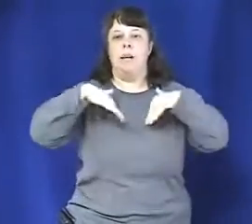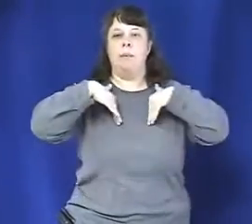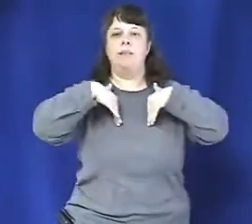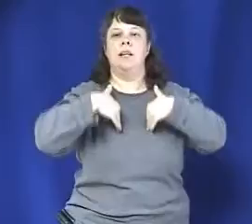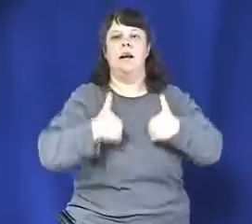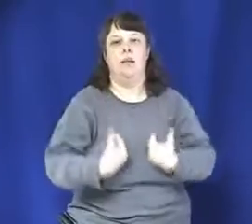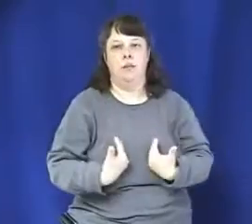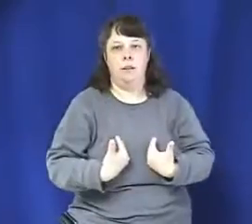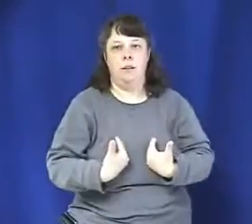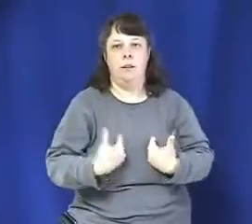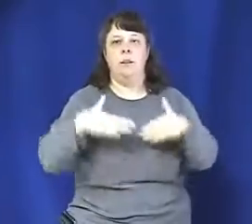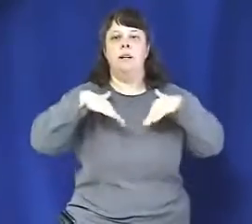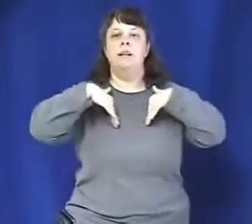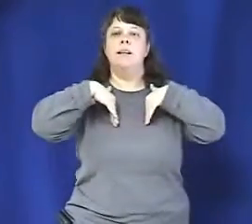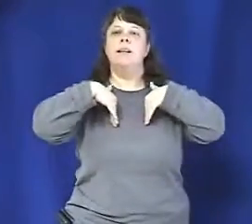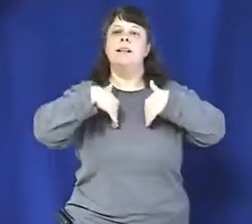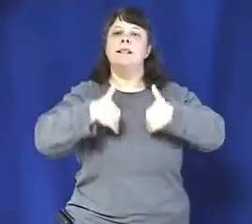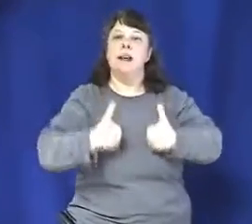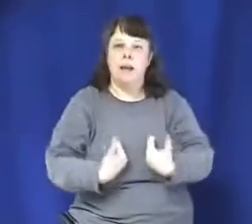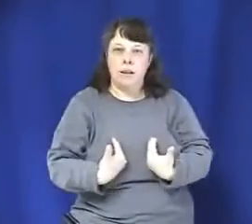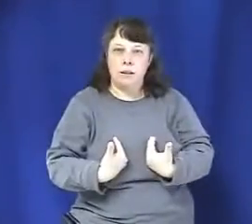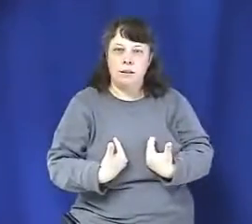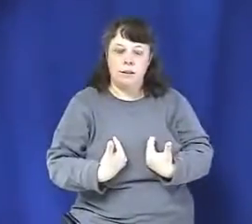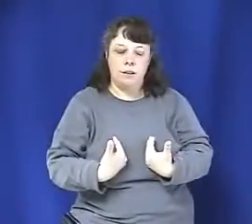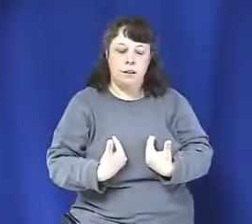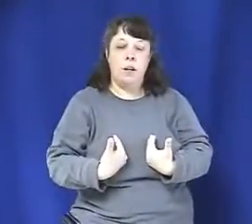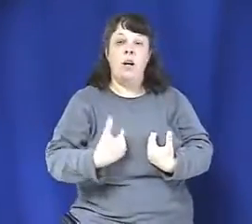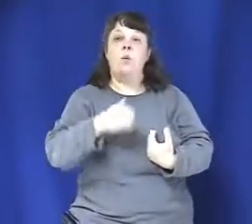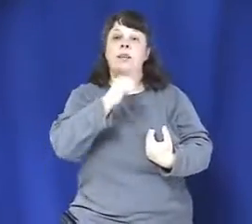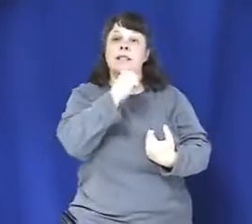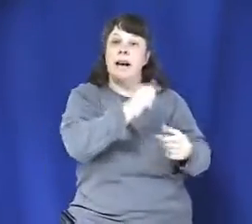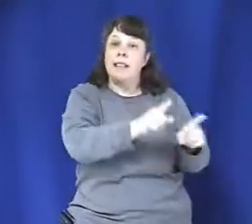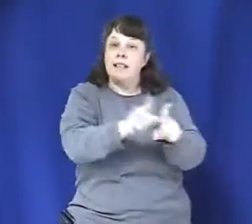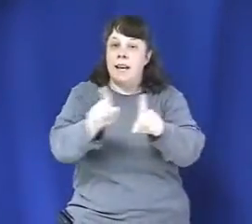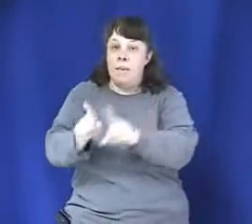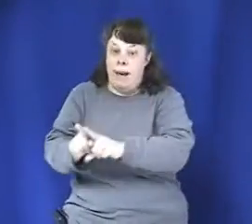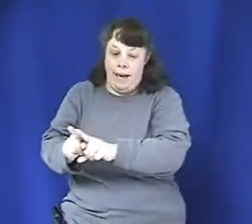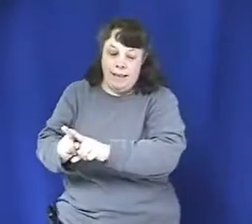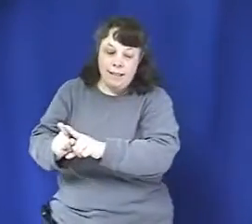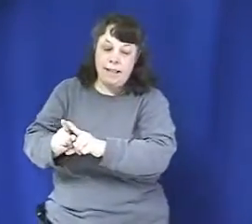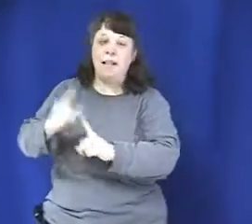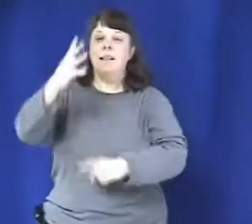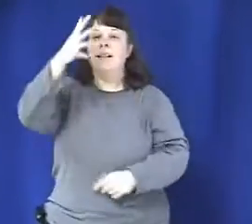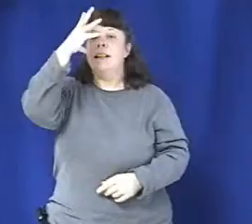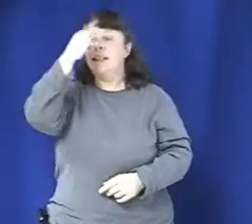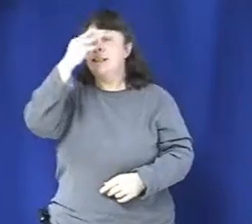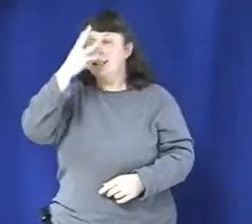time. Tired. Tired. Which is not the same as